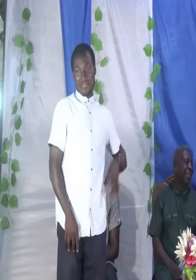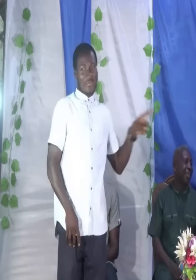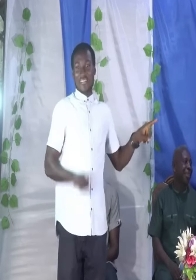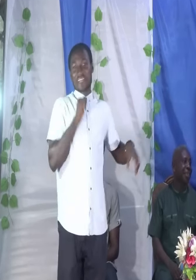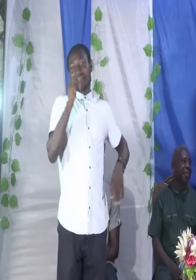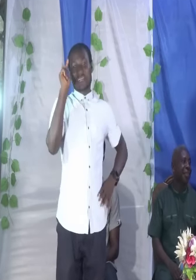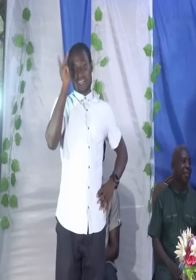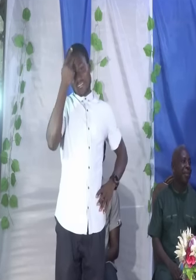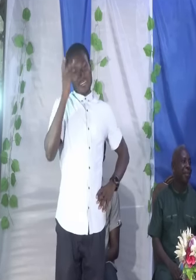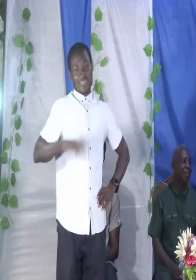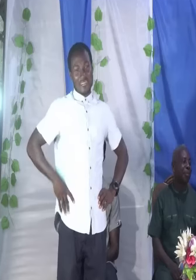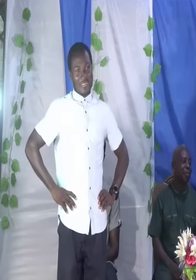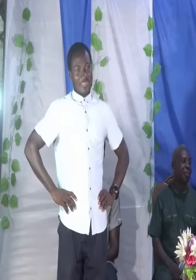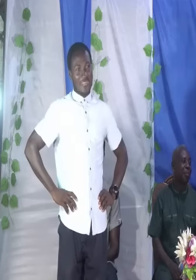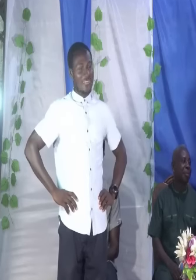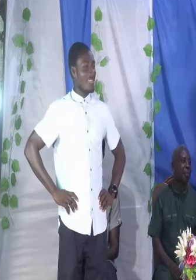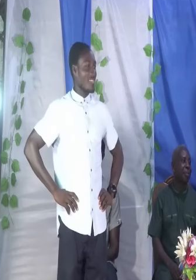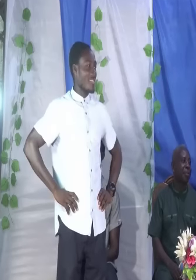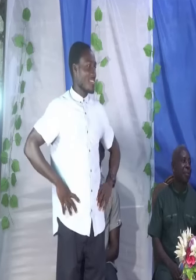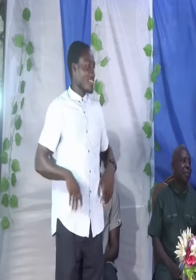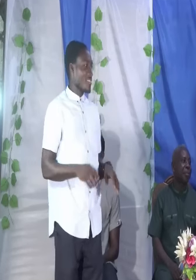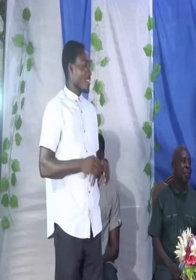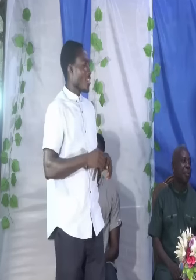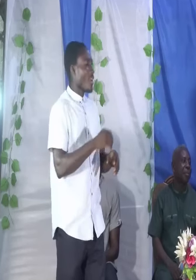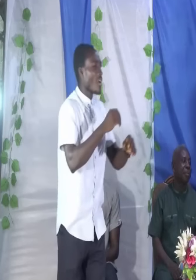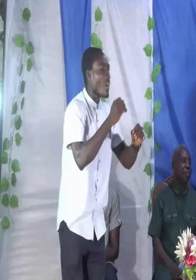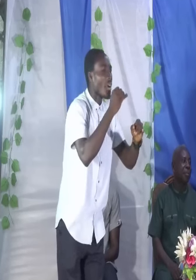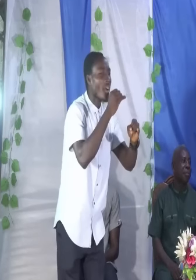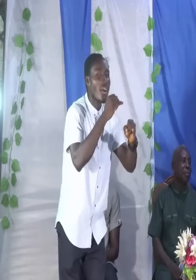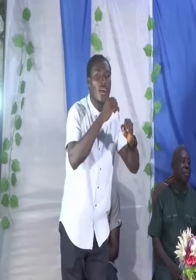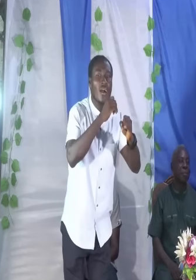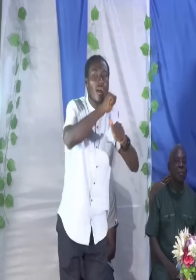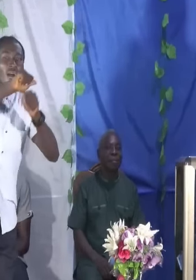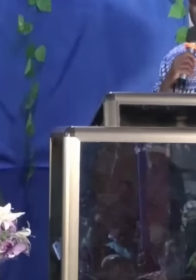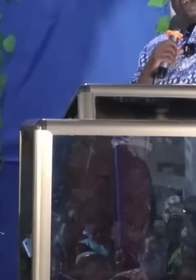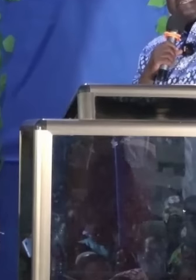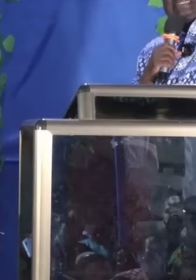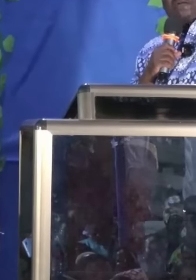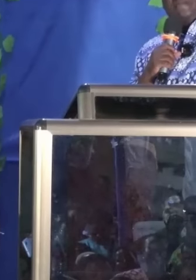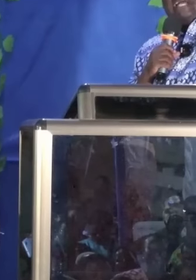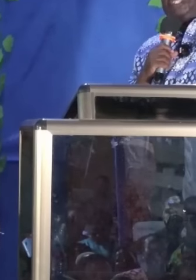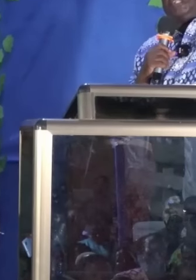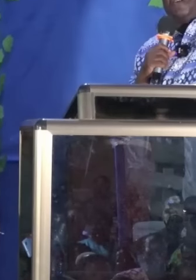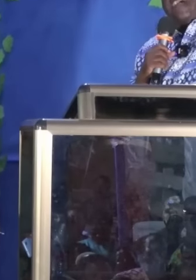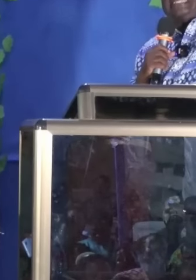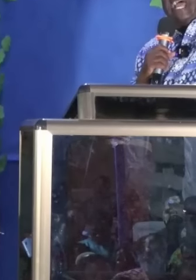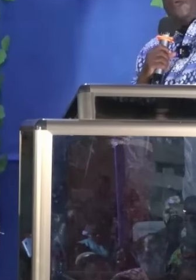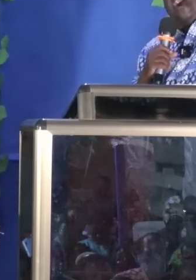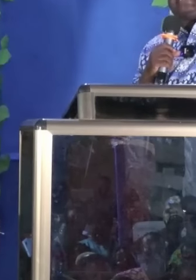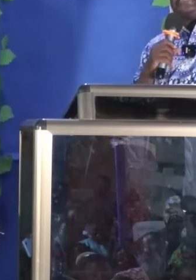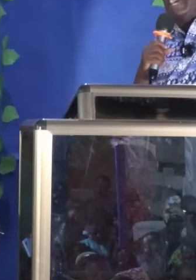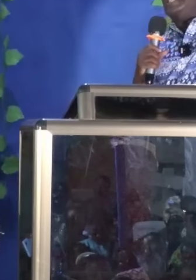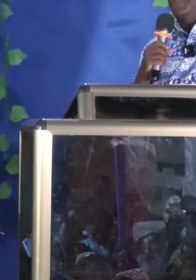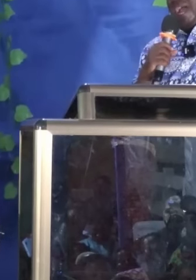ɛna ɛwɛtwa ɛmo kɔɛ ɛba sɛ 4 months ni ɛna mɛtwerɛ krataa kɔma a churches of christ a